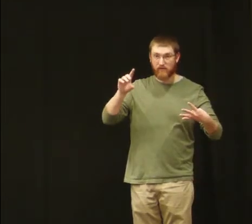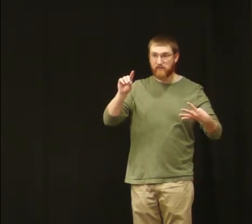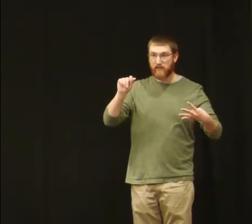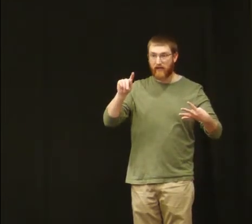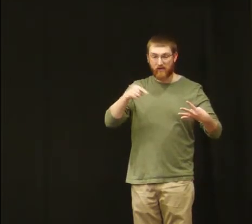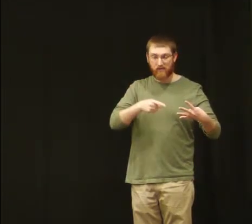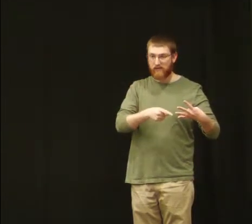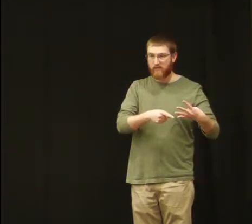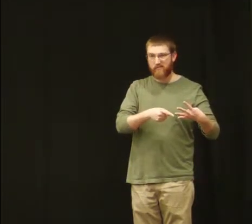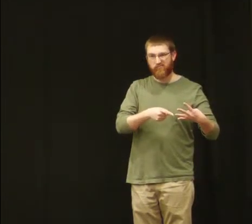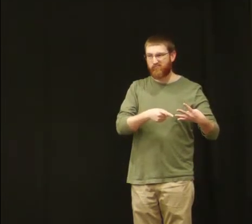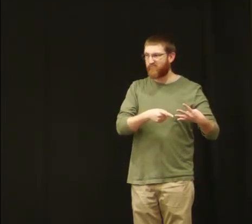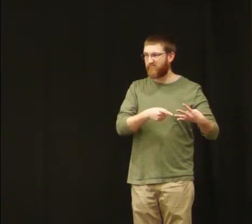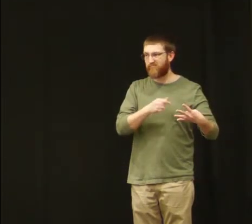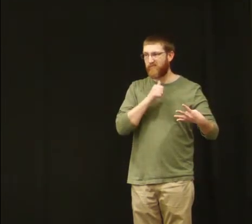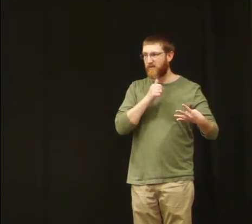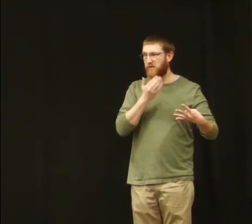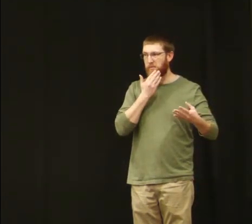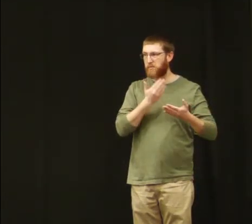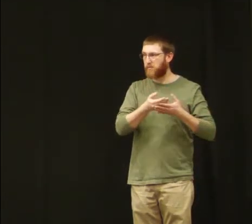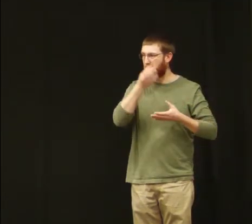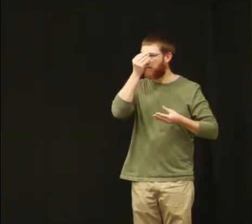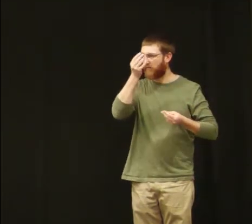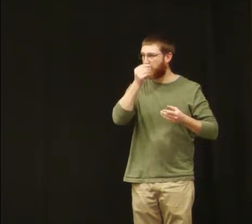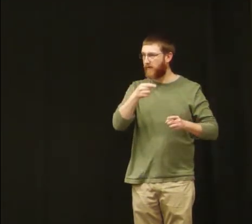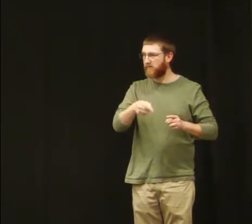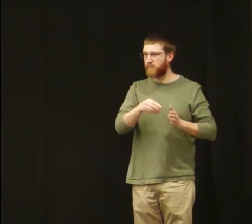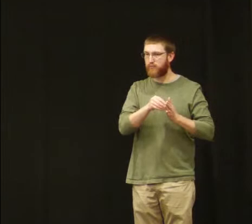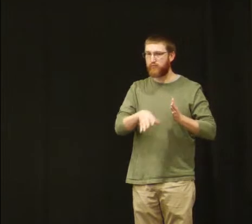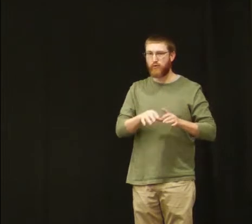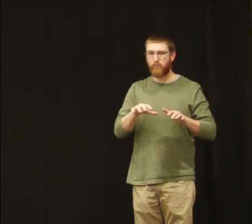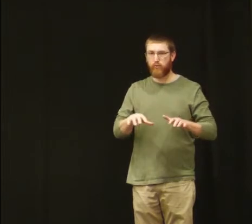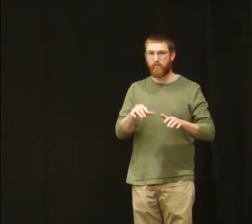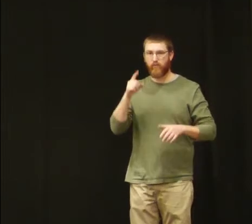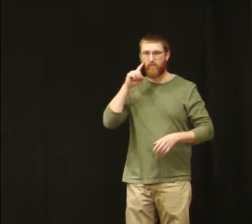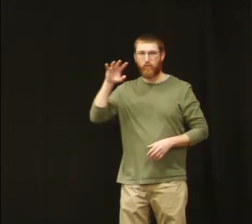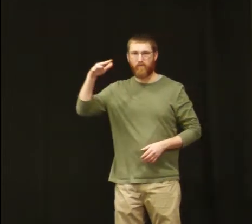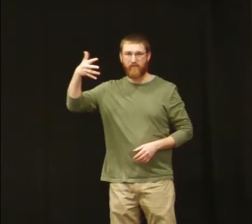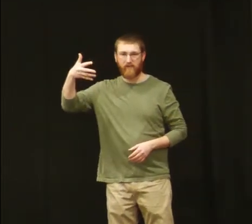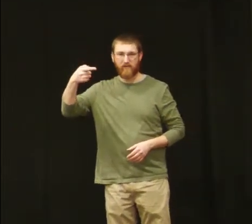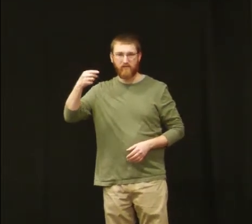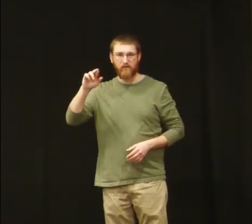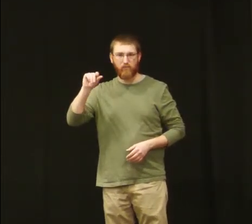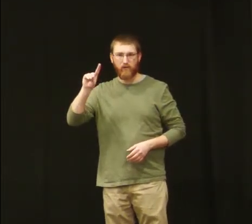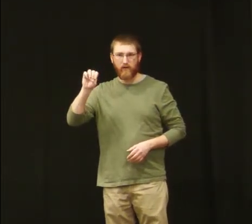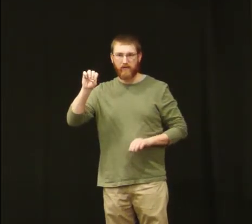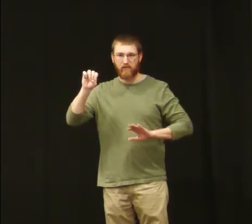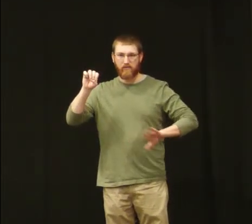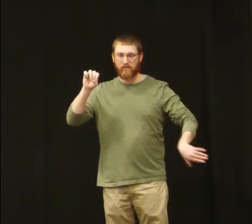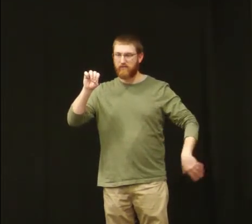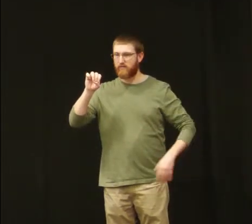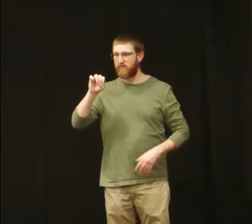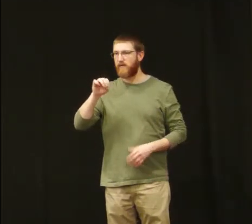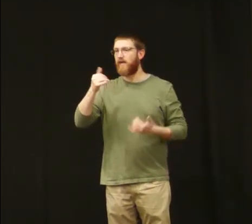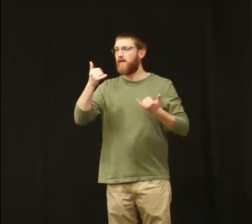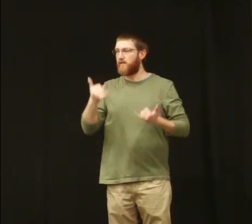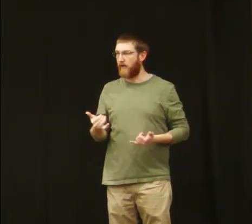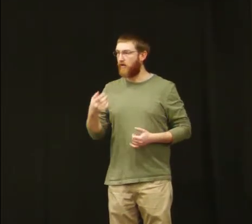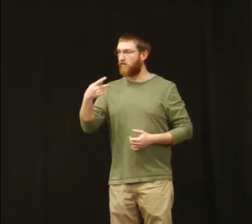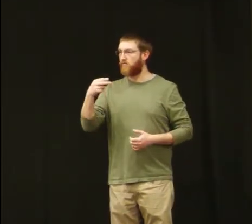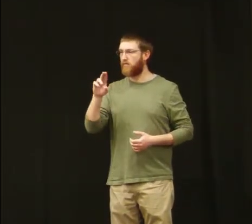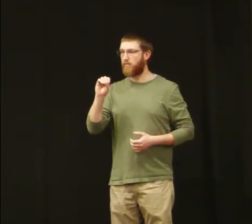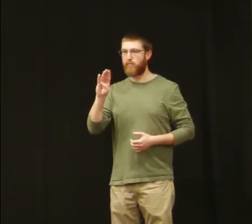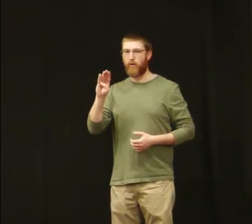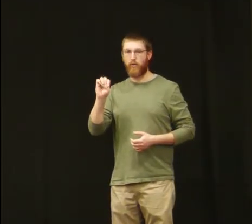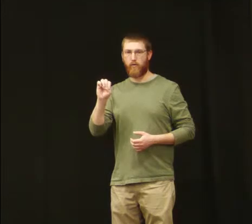grade probes are not going to give us information about how the student performed in the 5th grade. So we have to get those probes. Great thing about probes